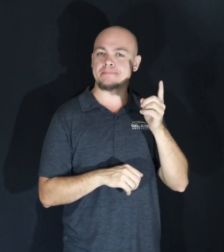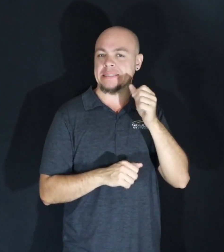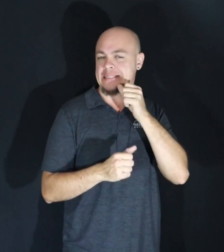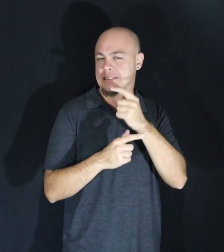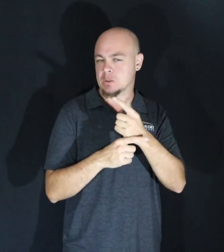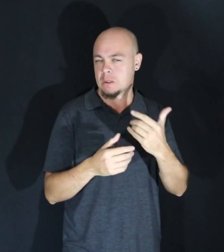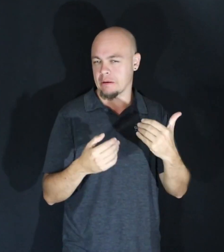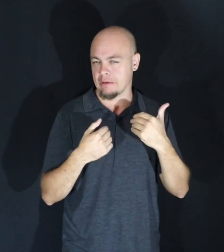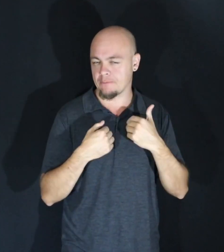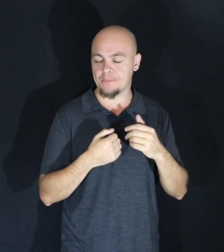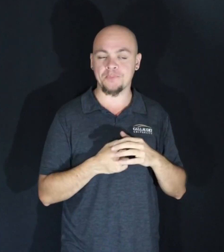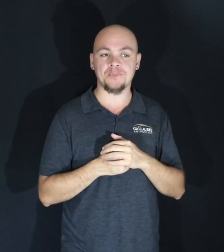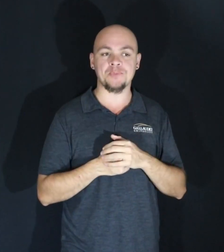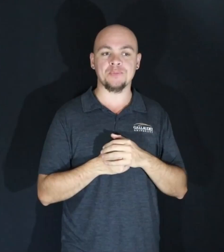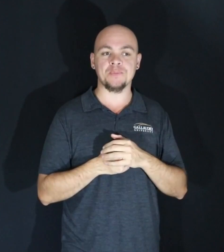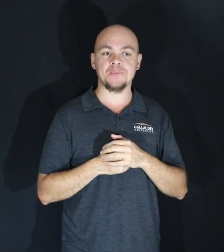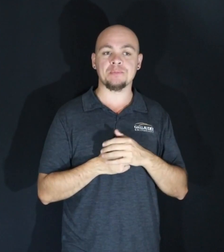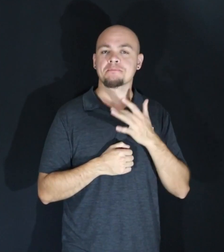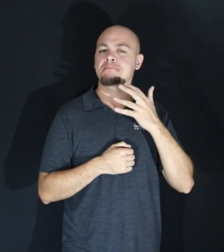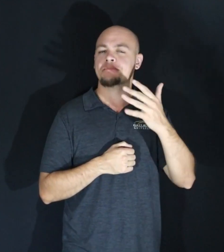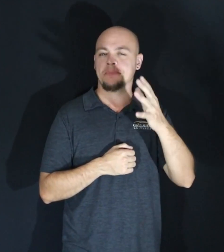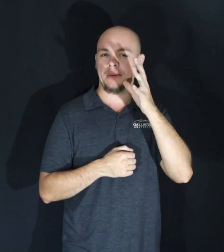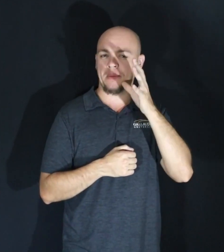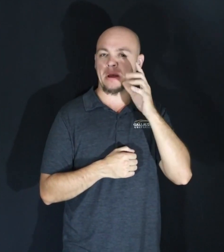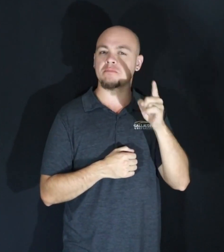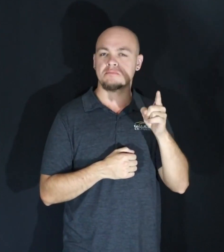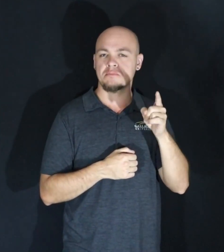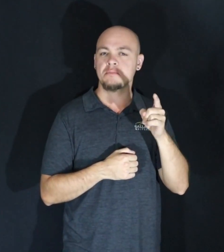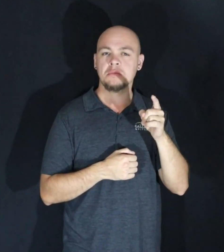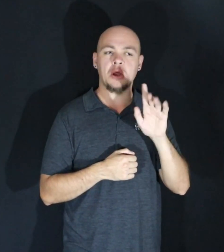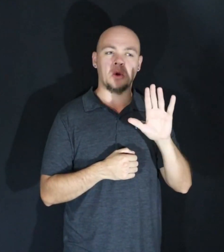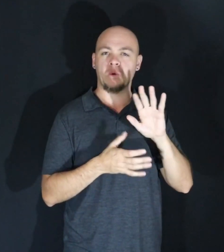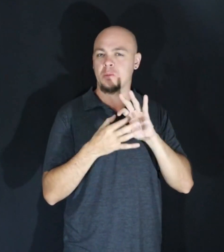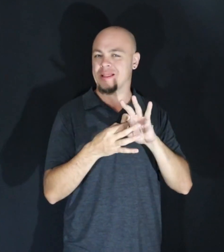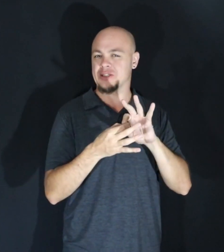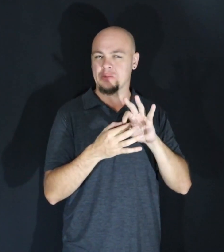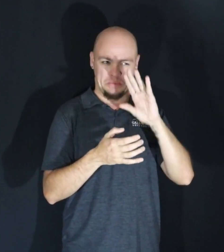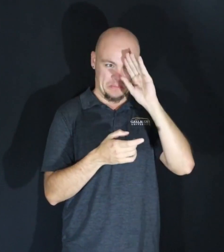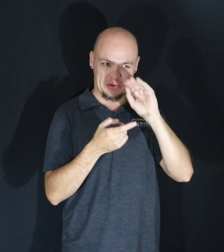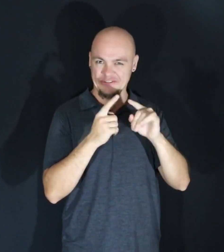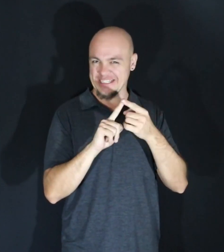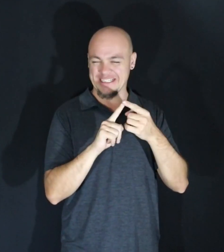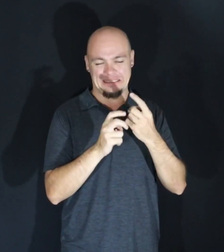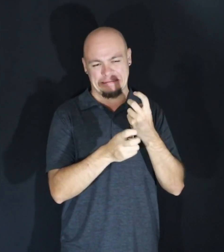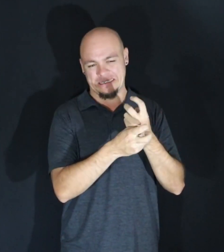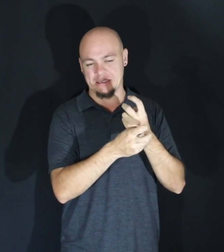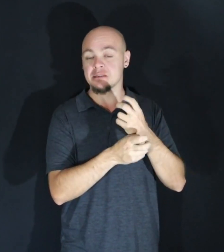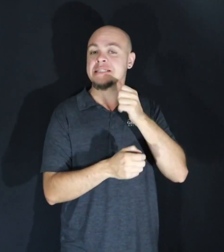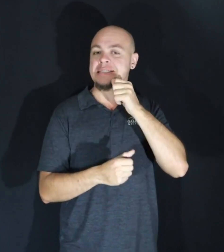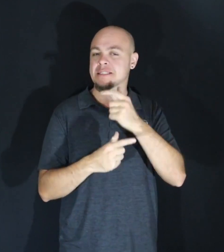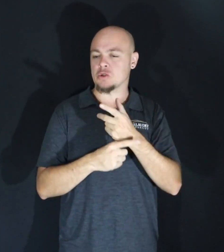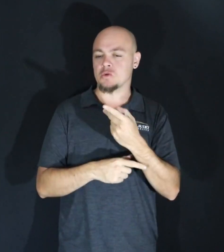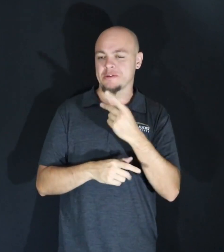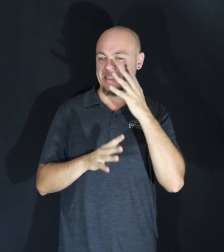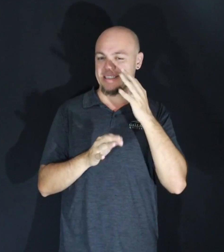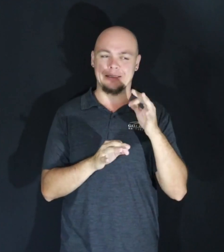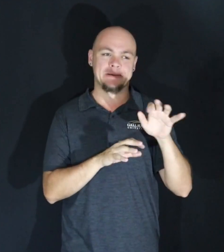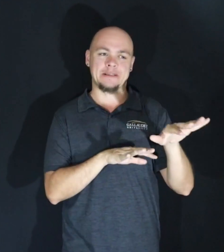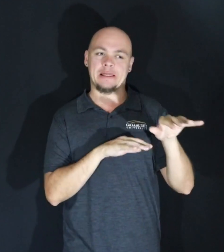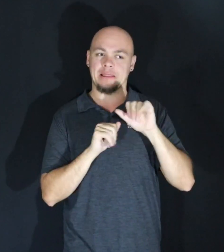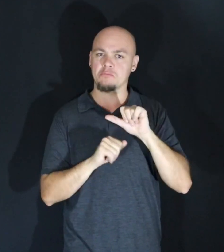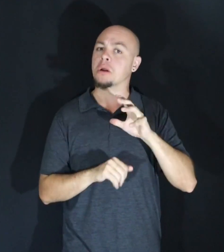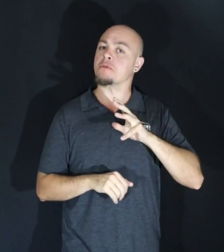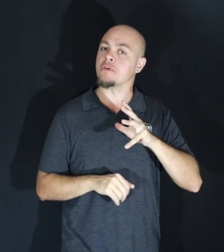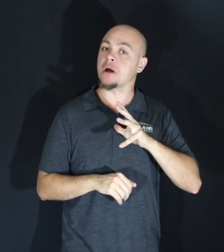sister. Sometime later, my mom was in a toxic relationship, and my sister and I decided to leave her house. But it was